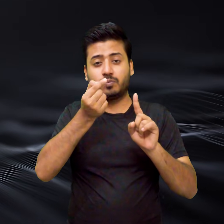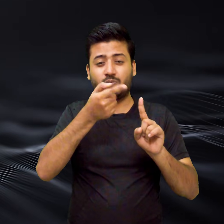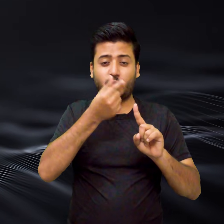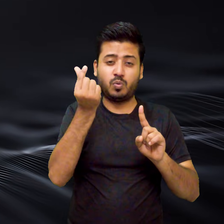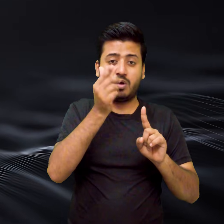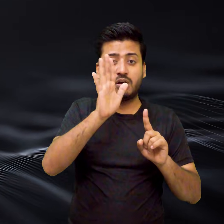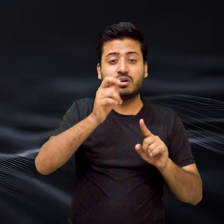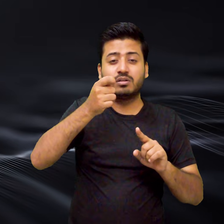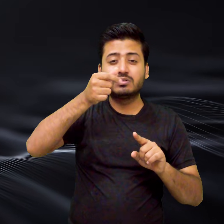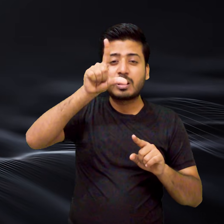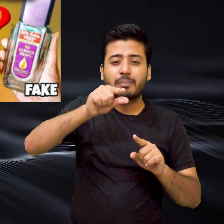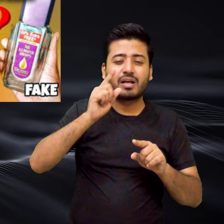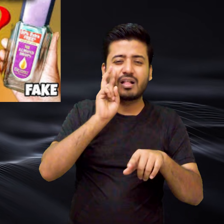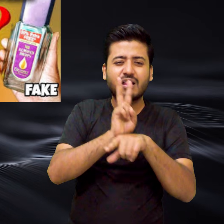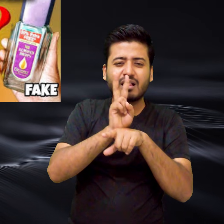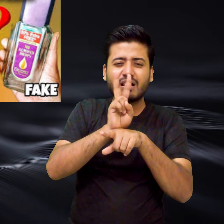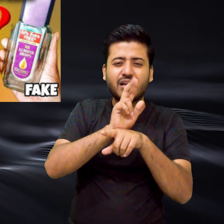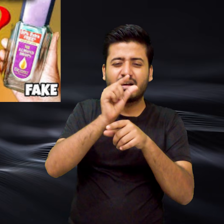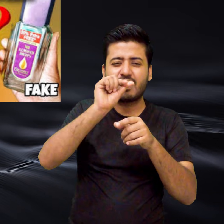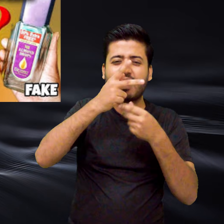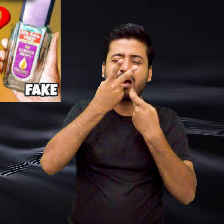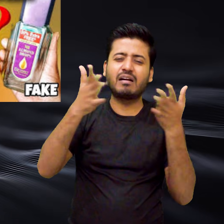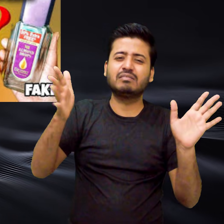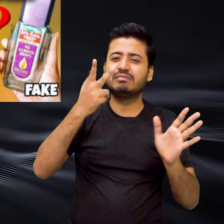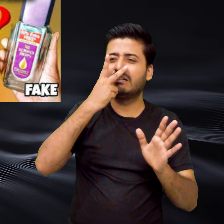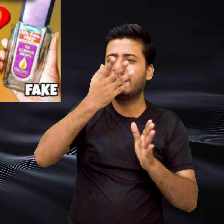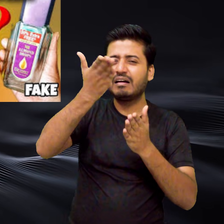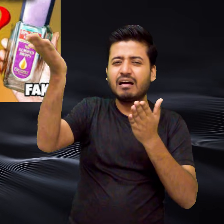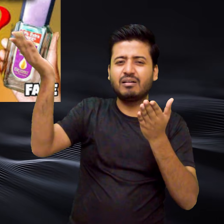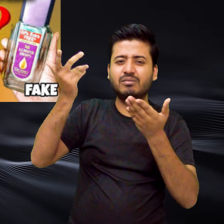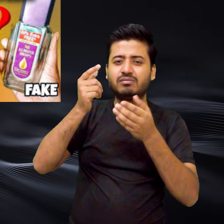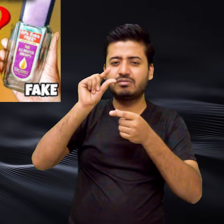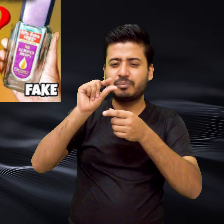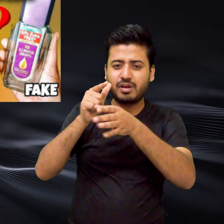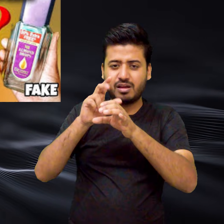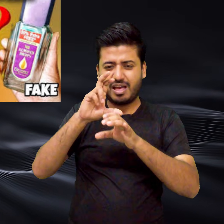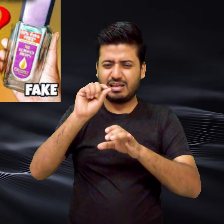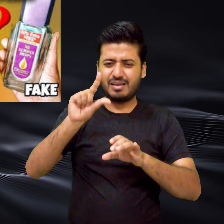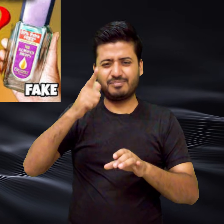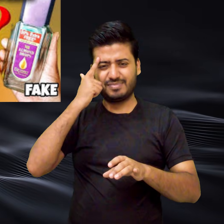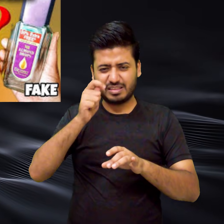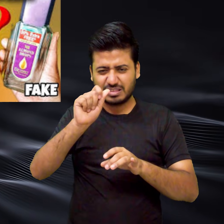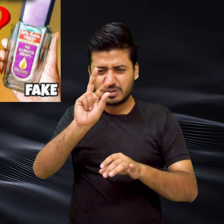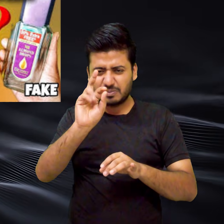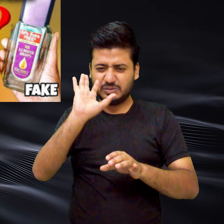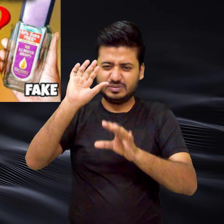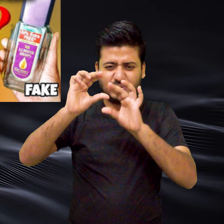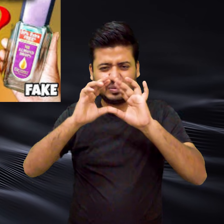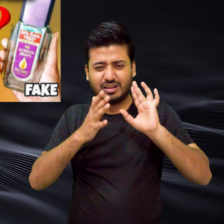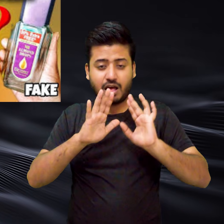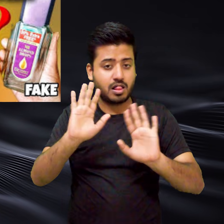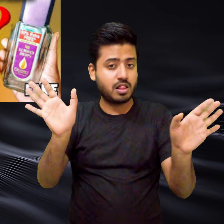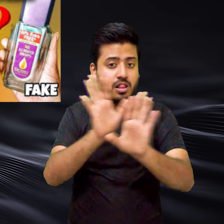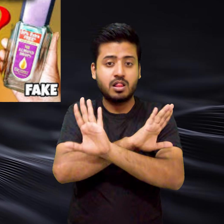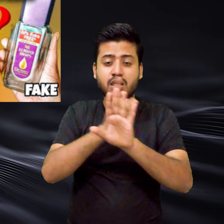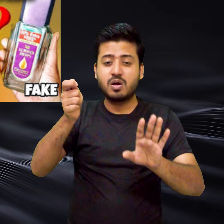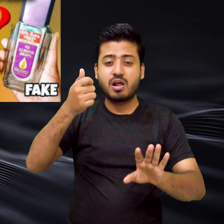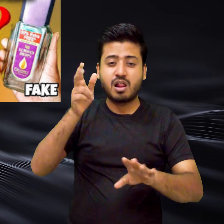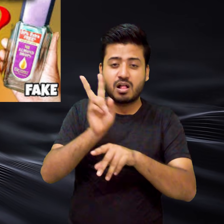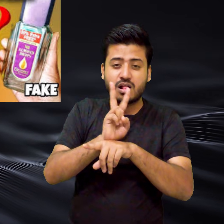scalp 30-45 minutes before washing to allow the nutrients to be absorbed. You can check if almond oil is fake by performing simple home